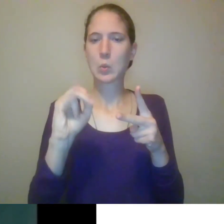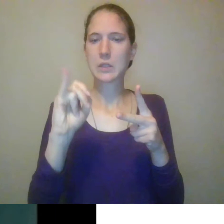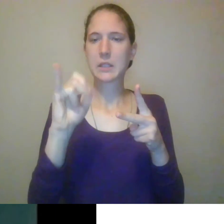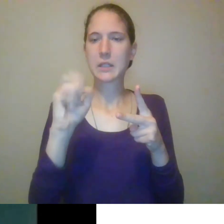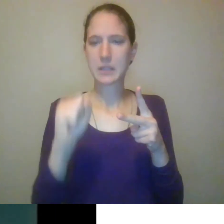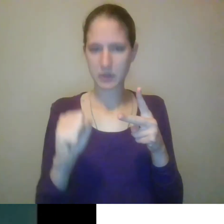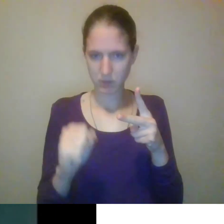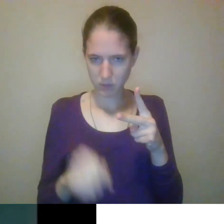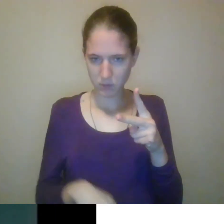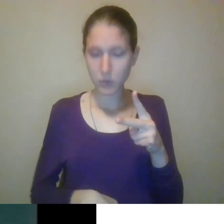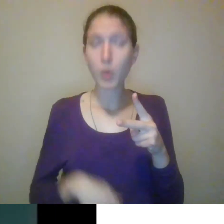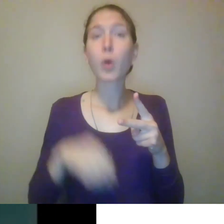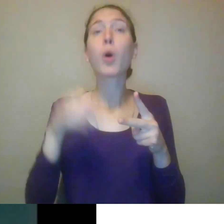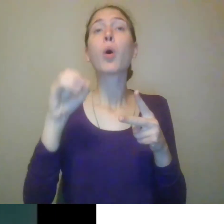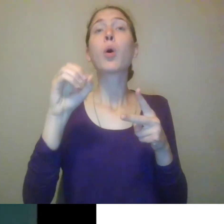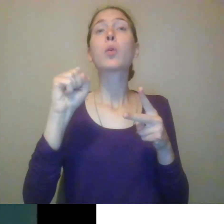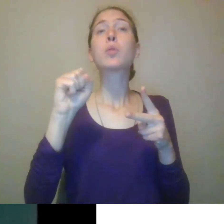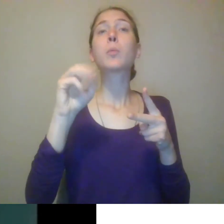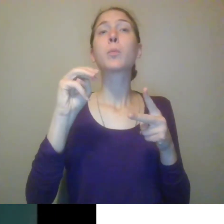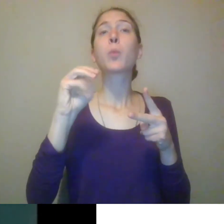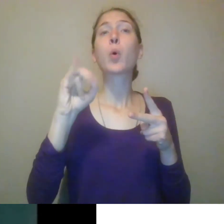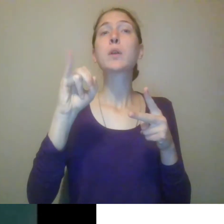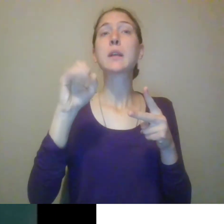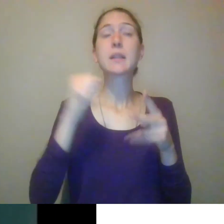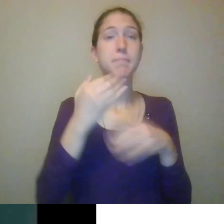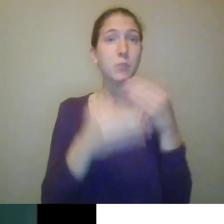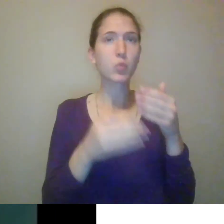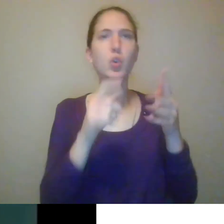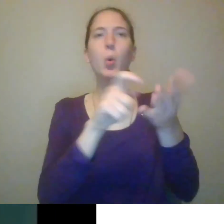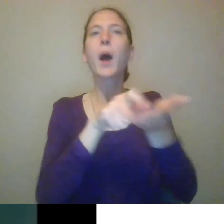across a cell membrane.